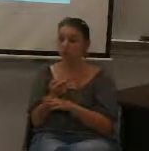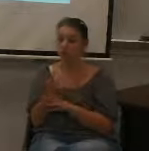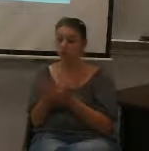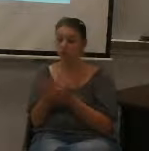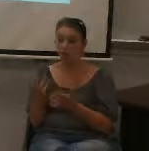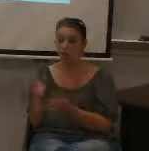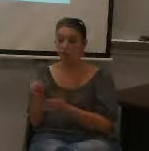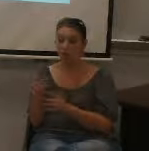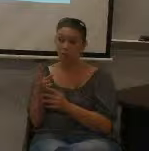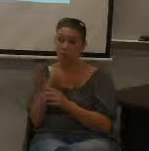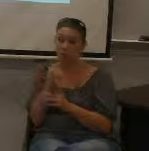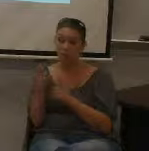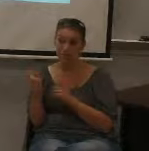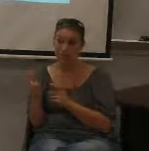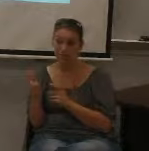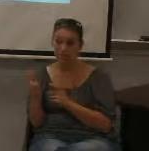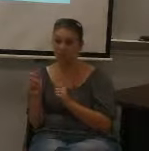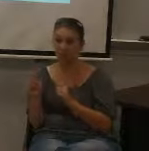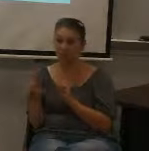quite